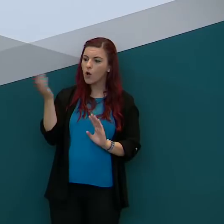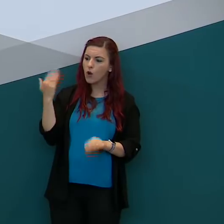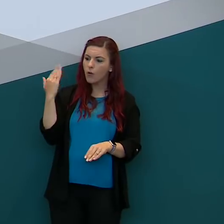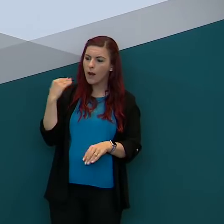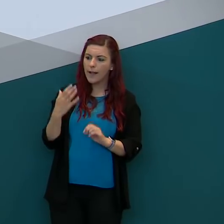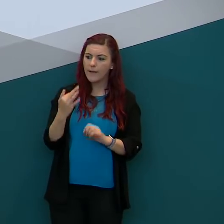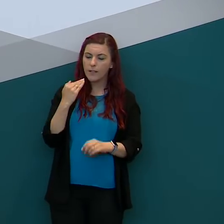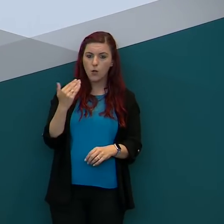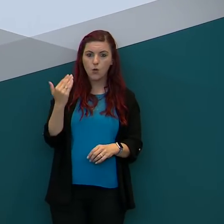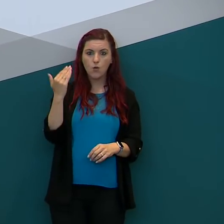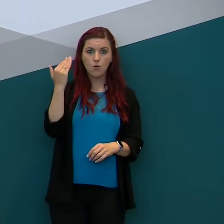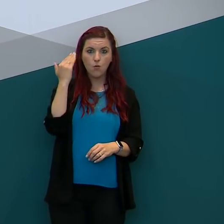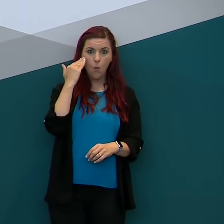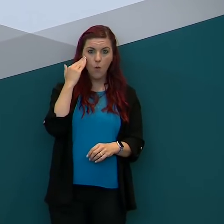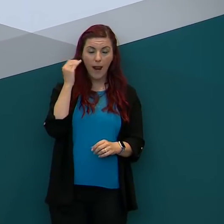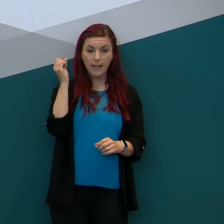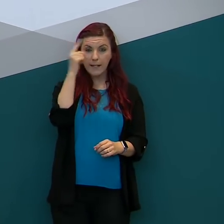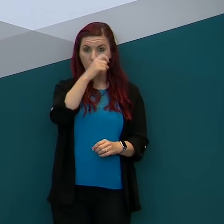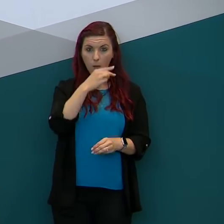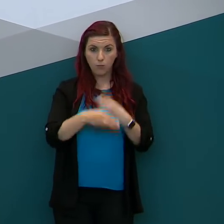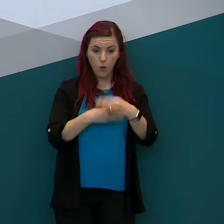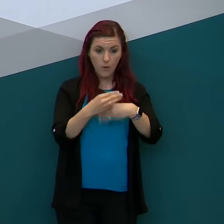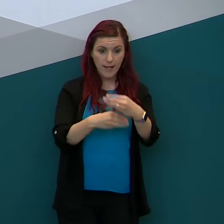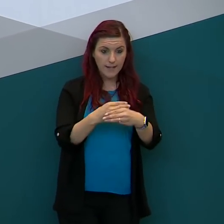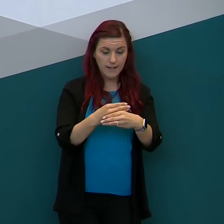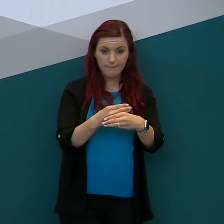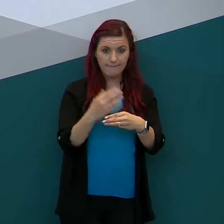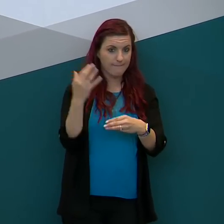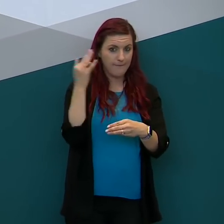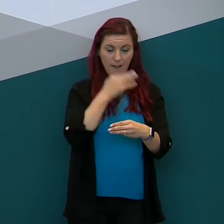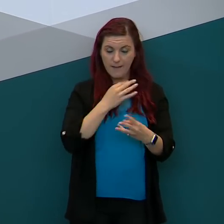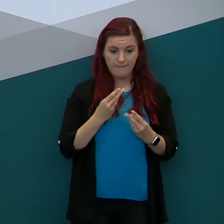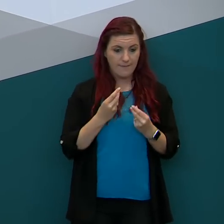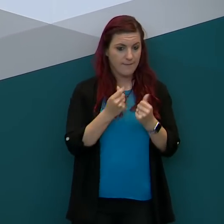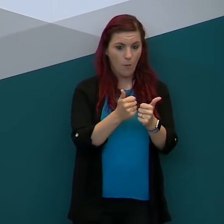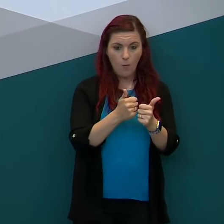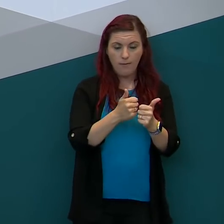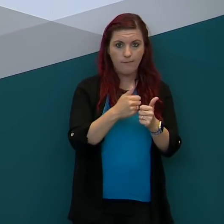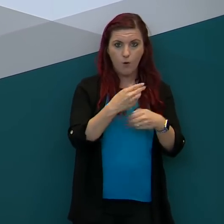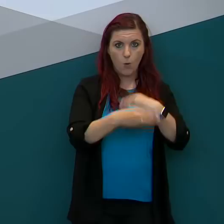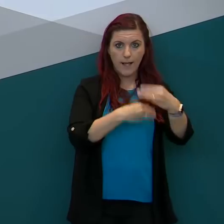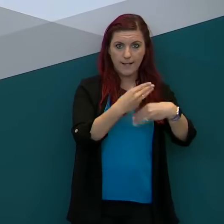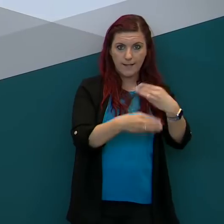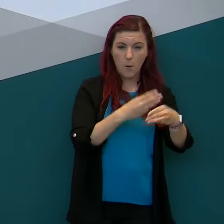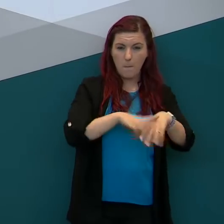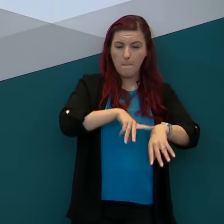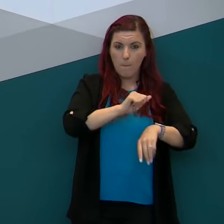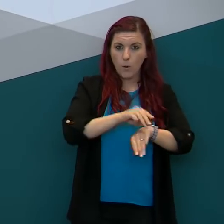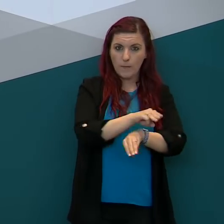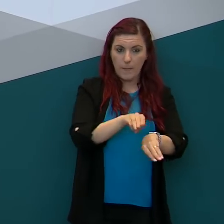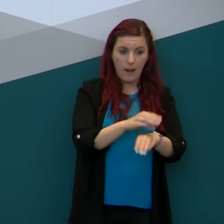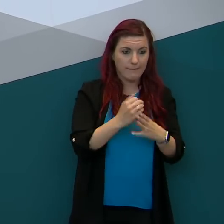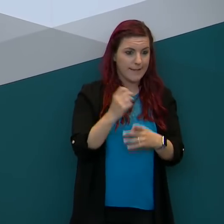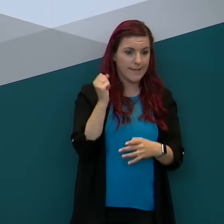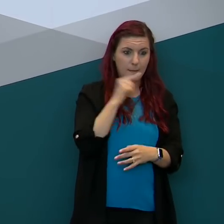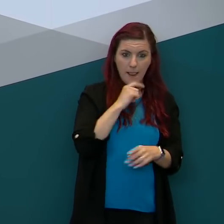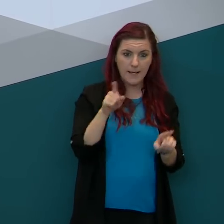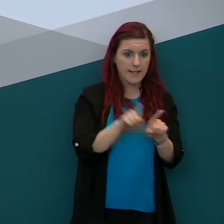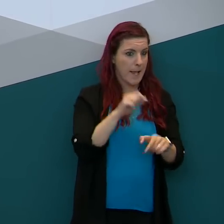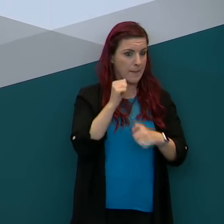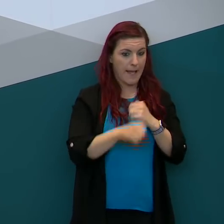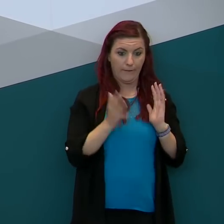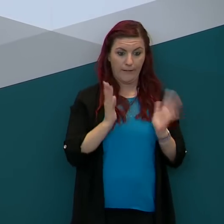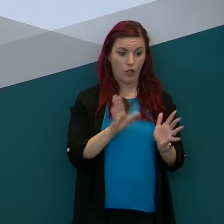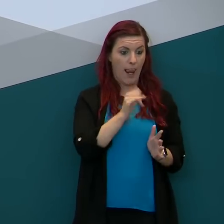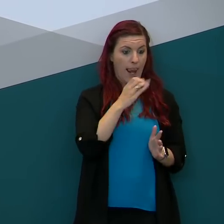or simpler contact tracing, where performance is fairly standardised now. We know the great majority of cases are done on the same day that the lab